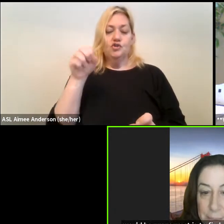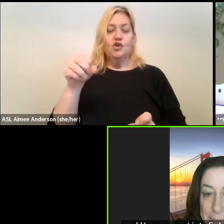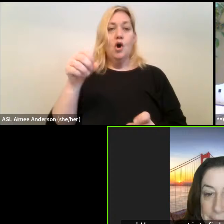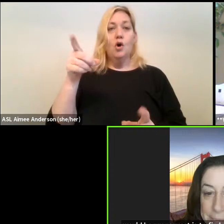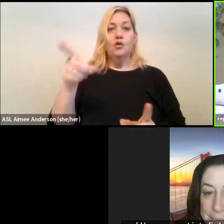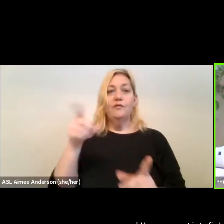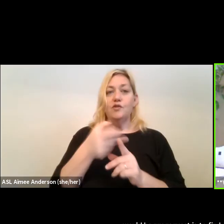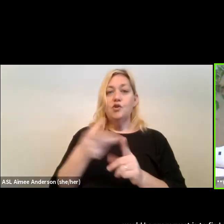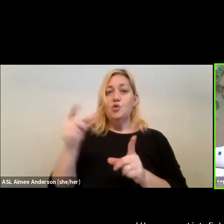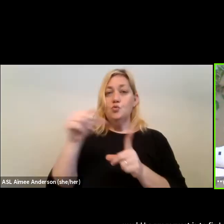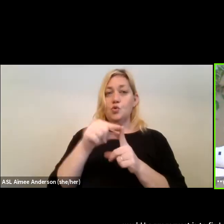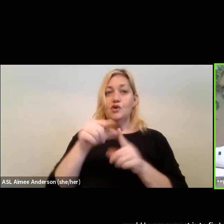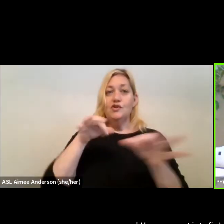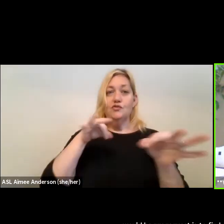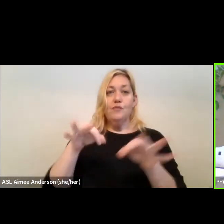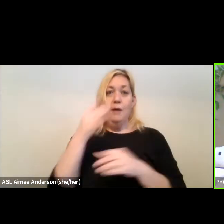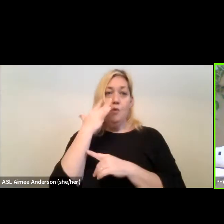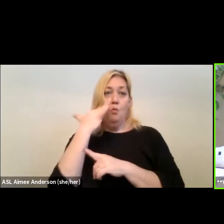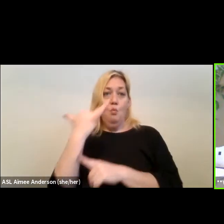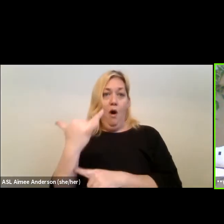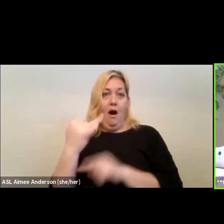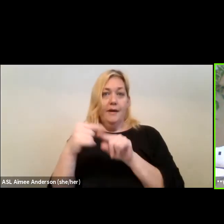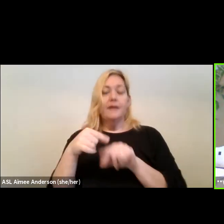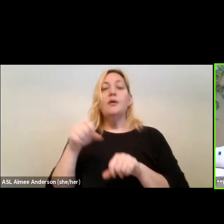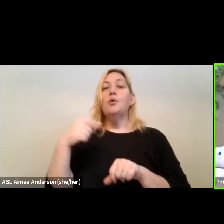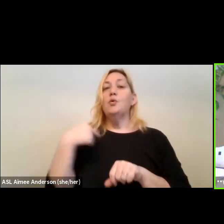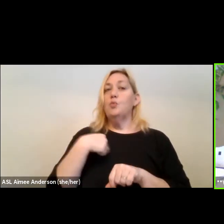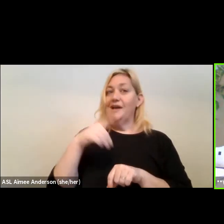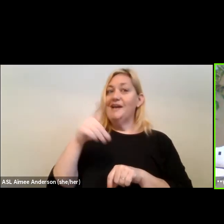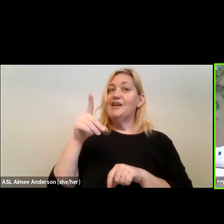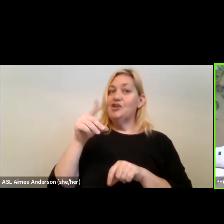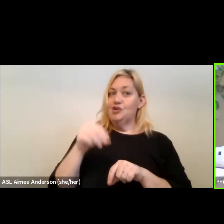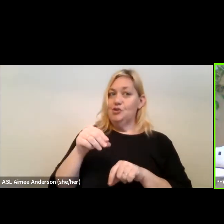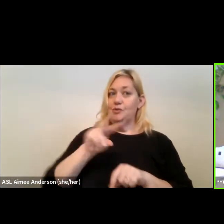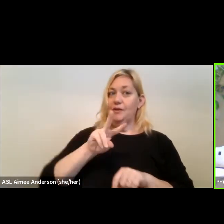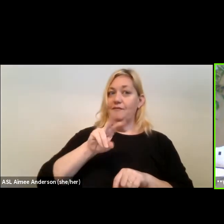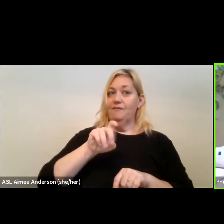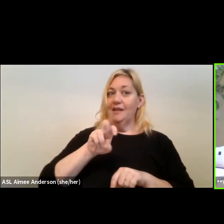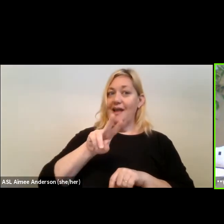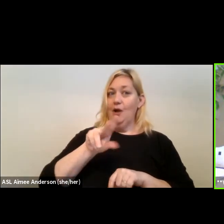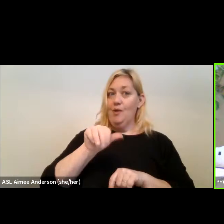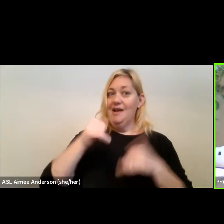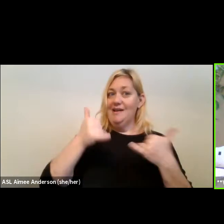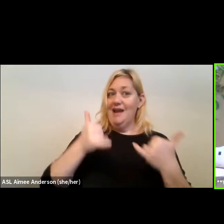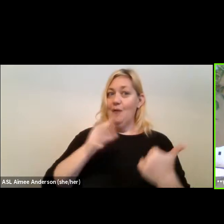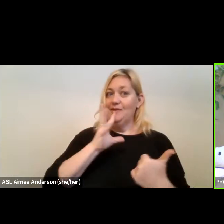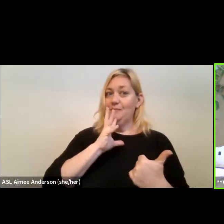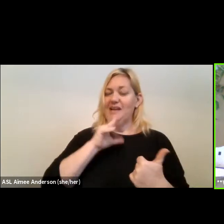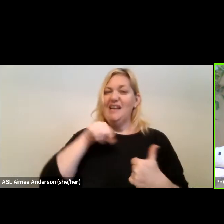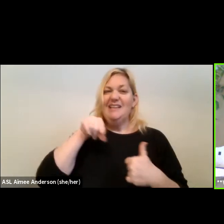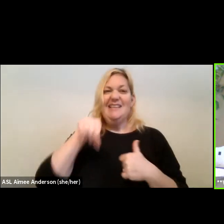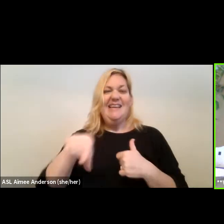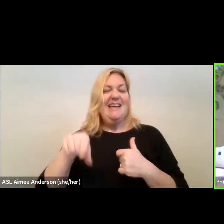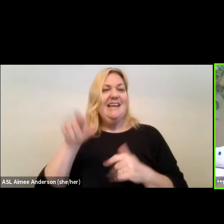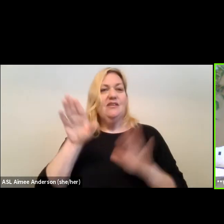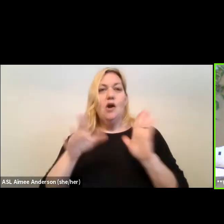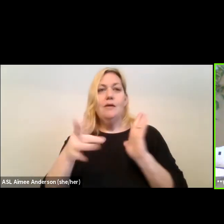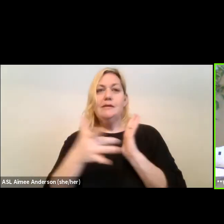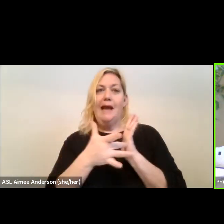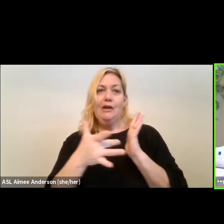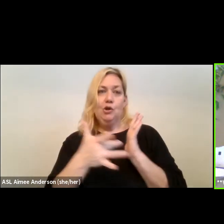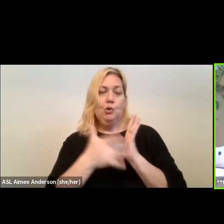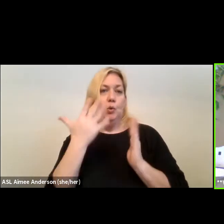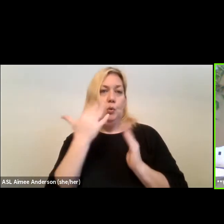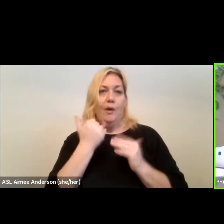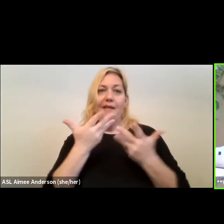Thank you. Thank you, Ms. Pelosi. The amendments we're taking up currently are technical in nature only, especially because they've already been through